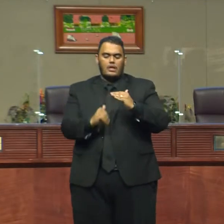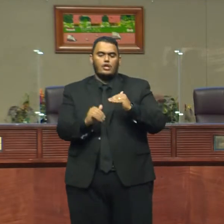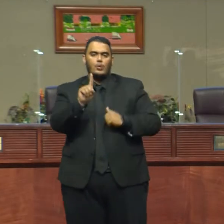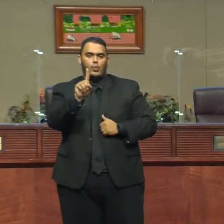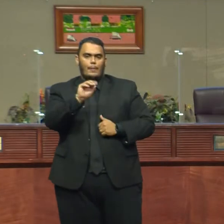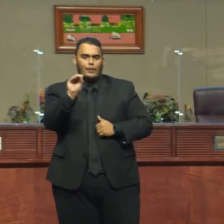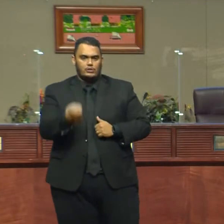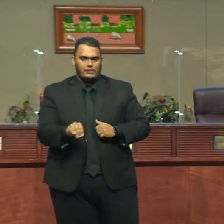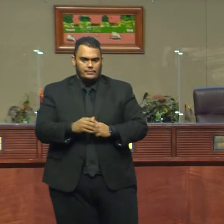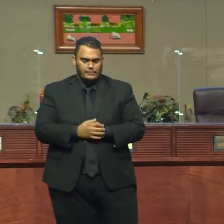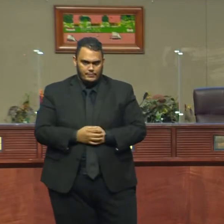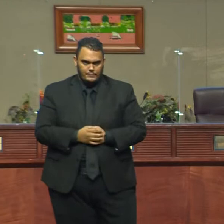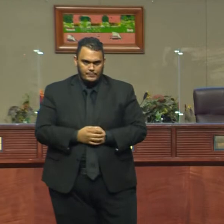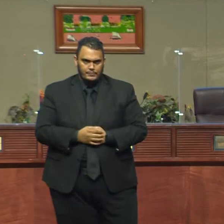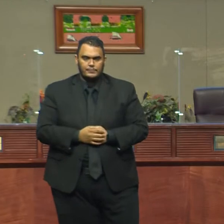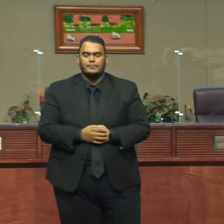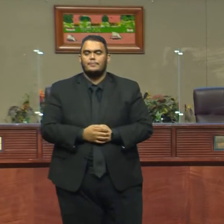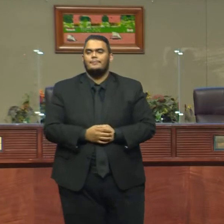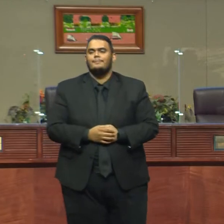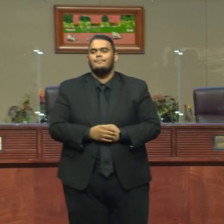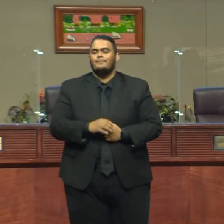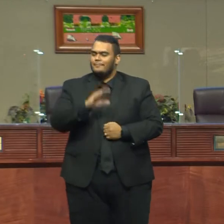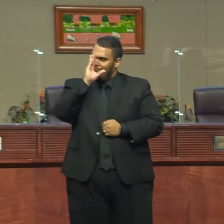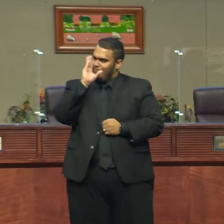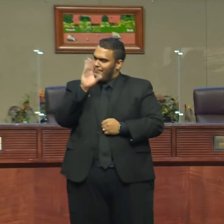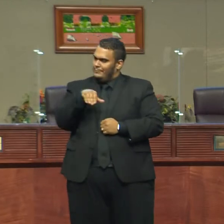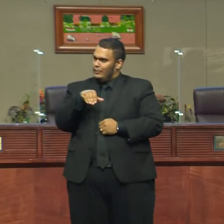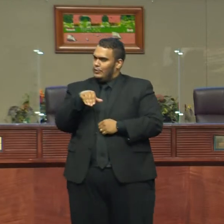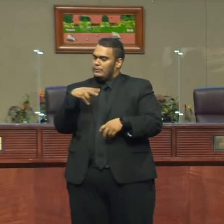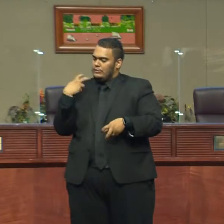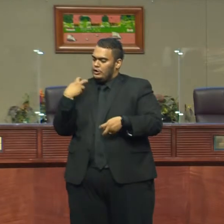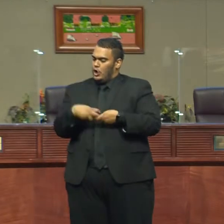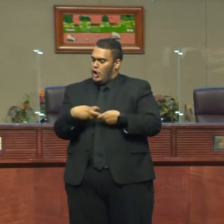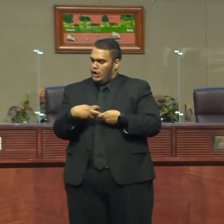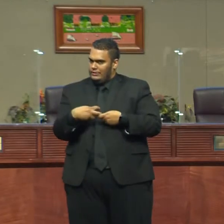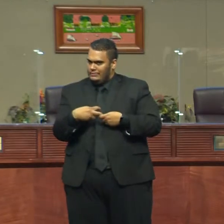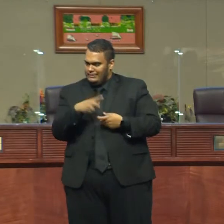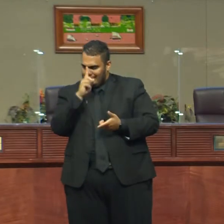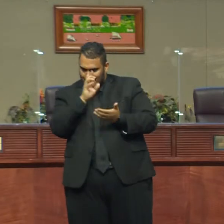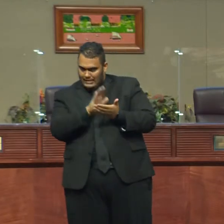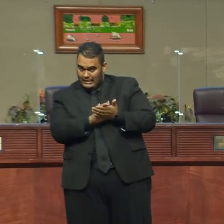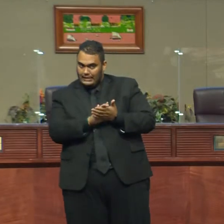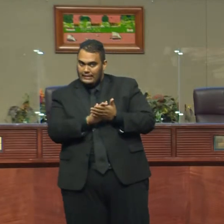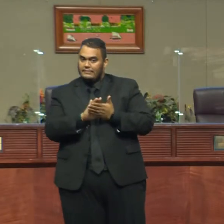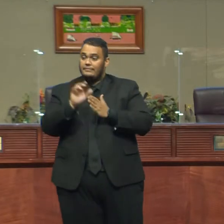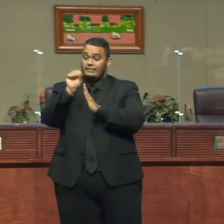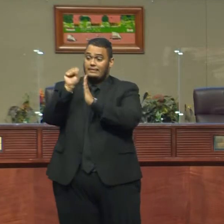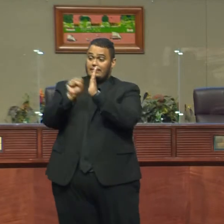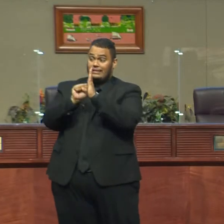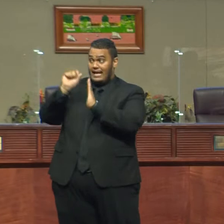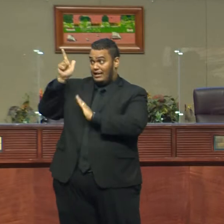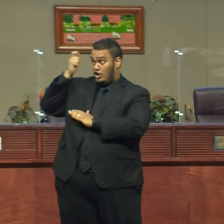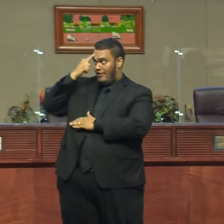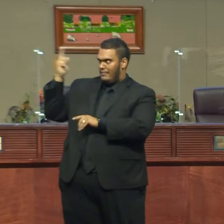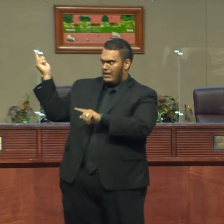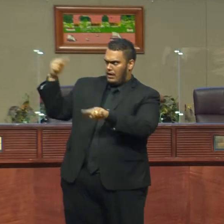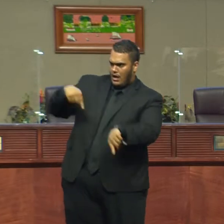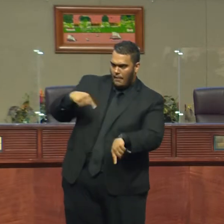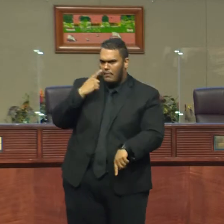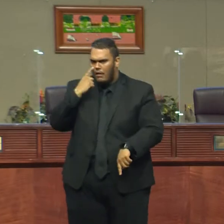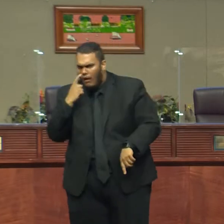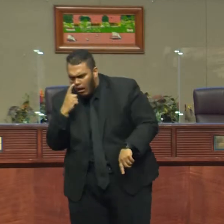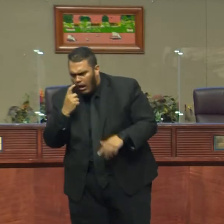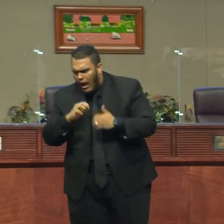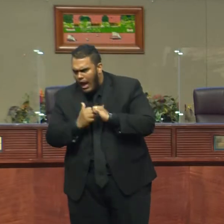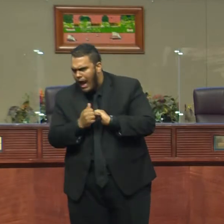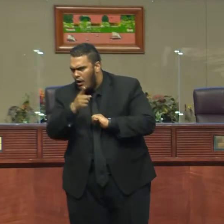So I know it's hard to believe, even the state has come to check how we do it. So the way that we do this